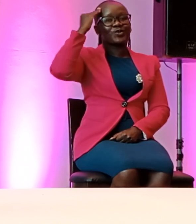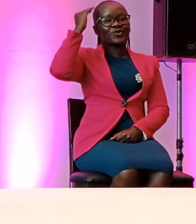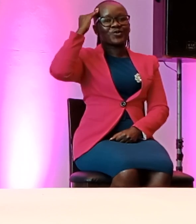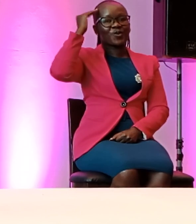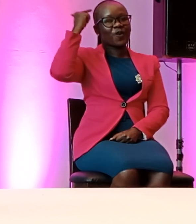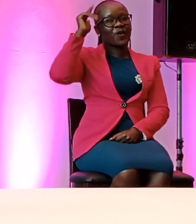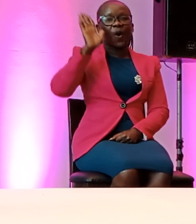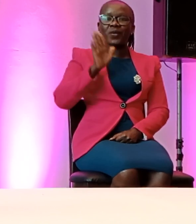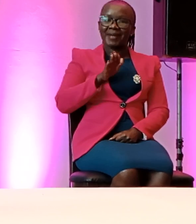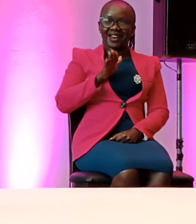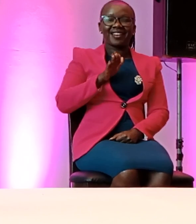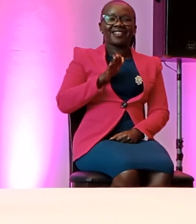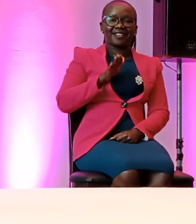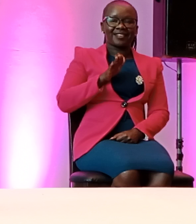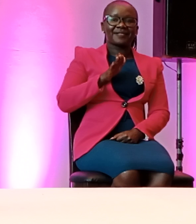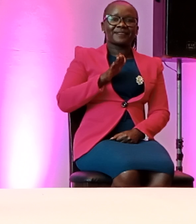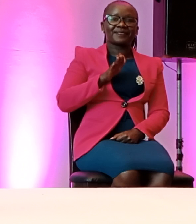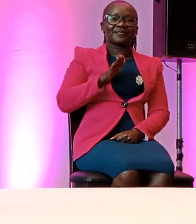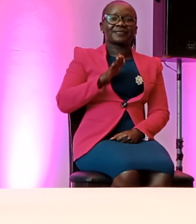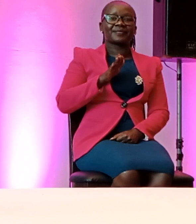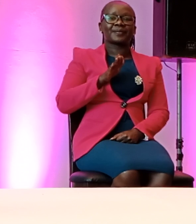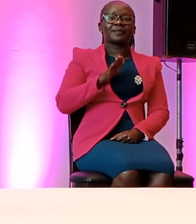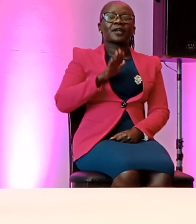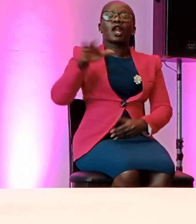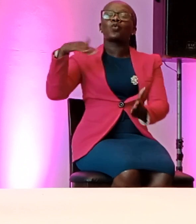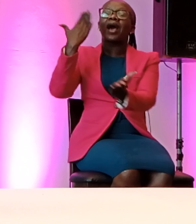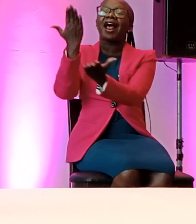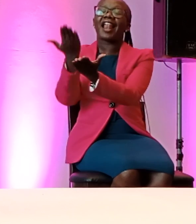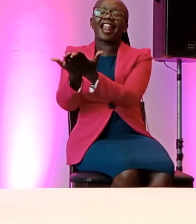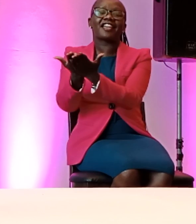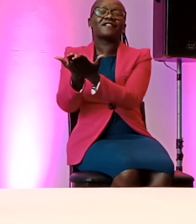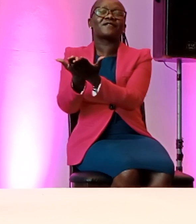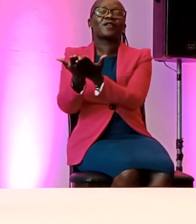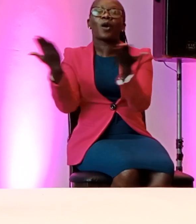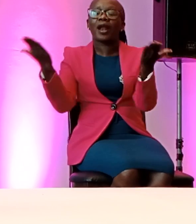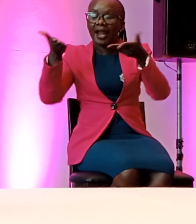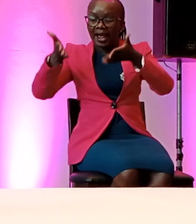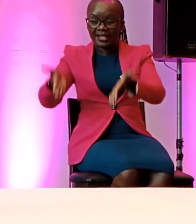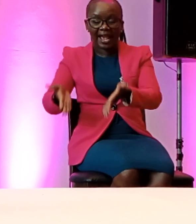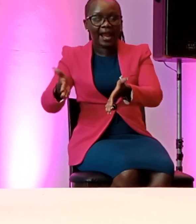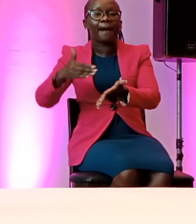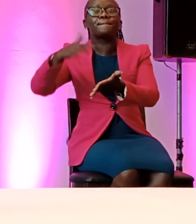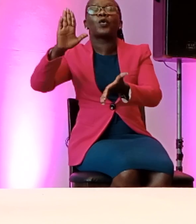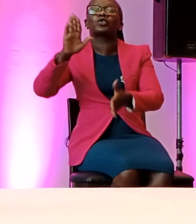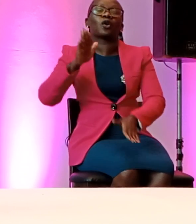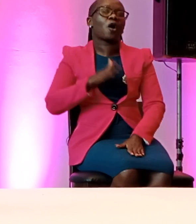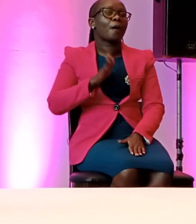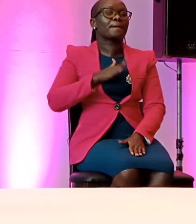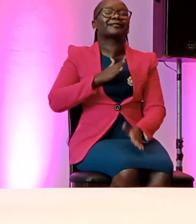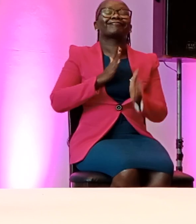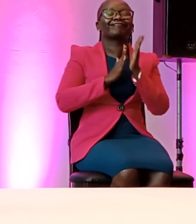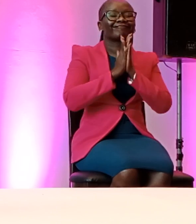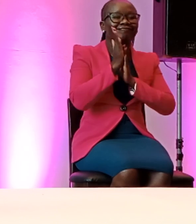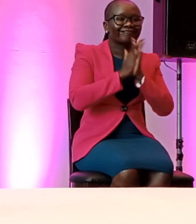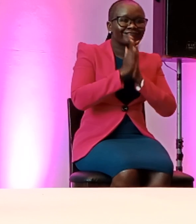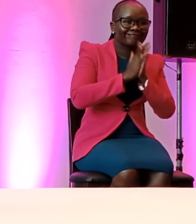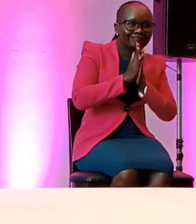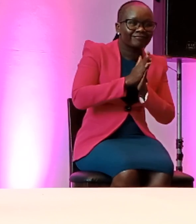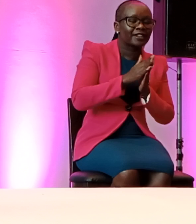for women to reach where they have reached, most of them